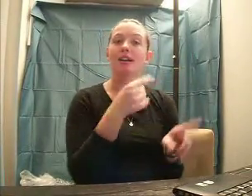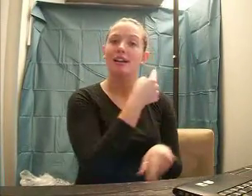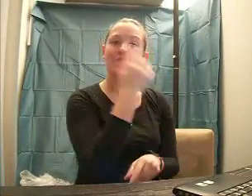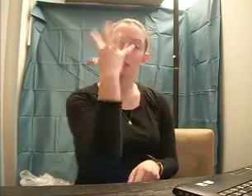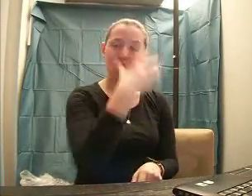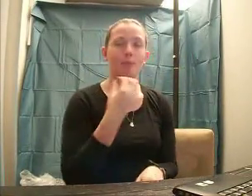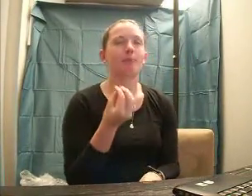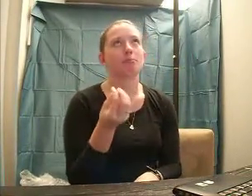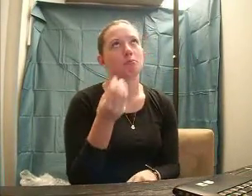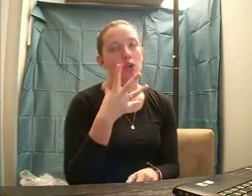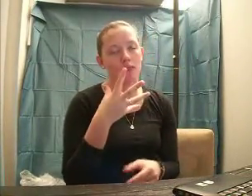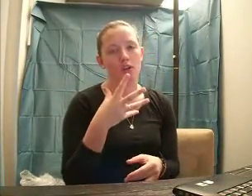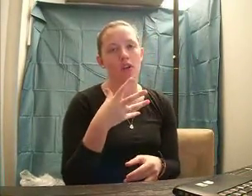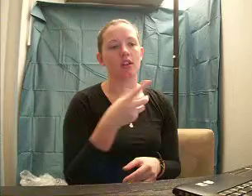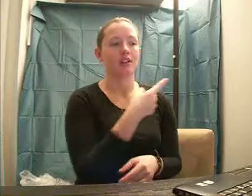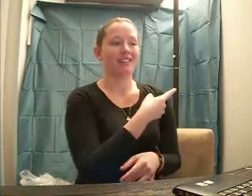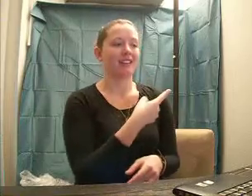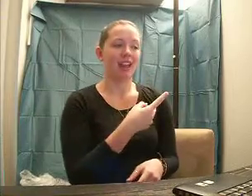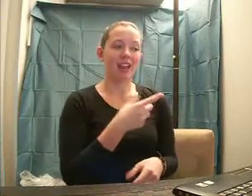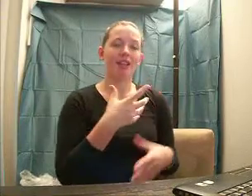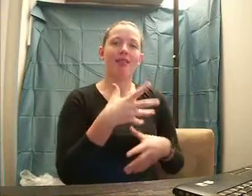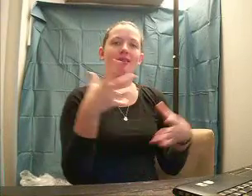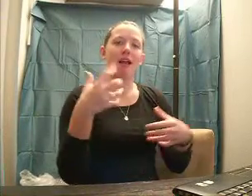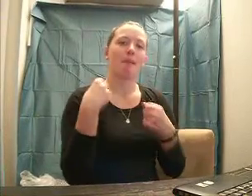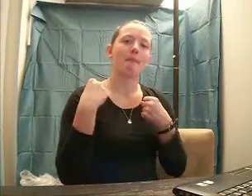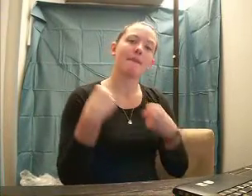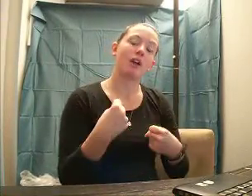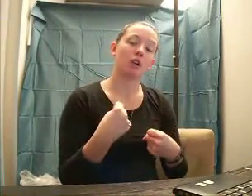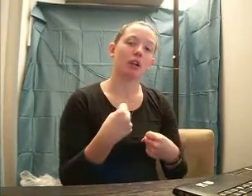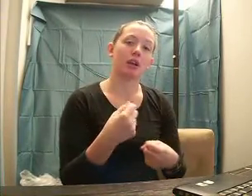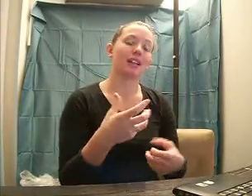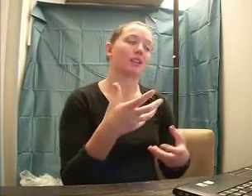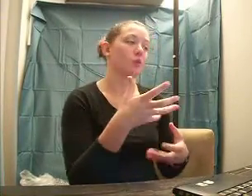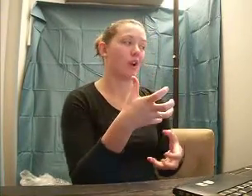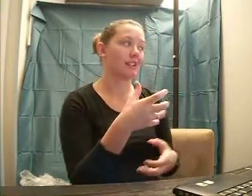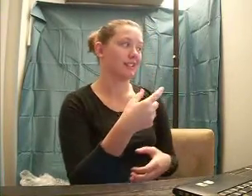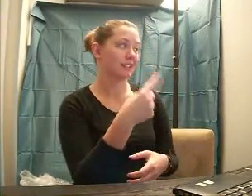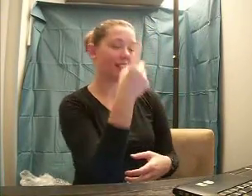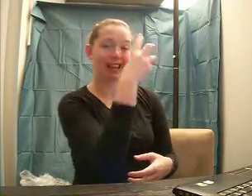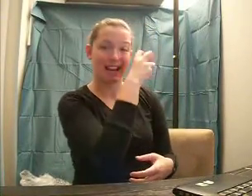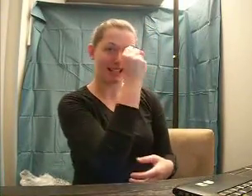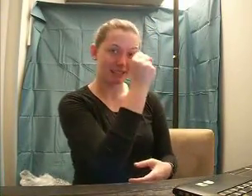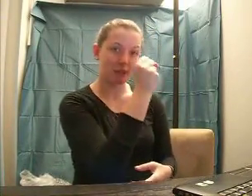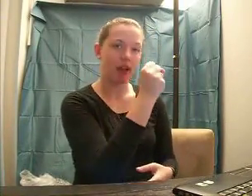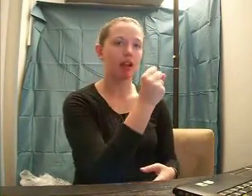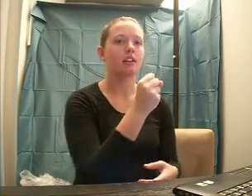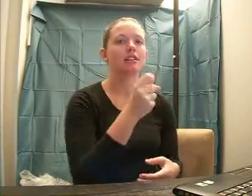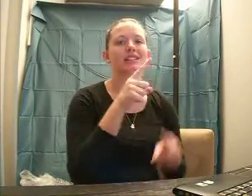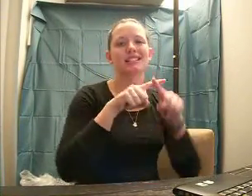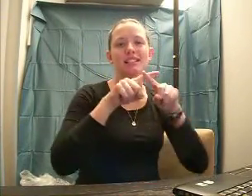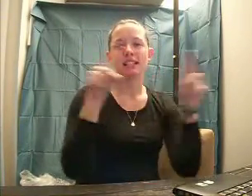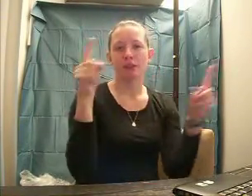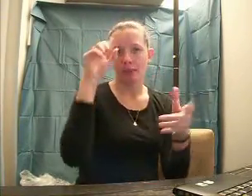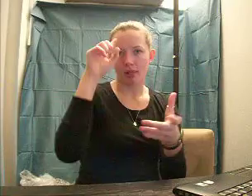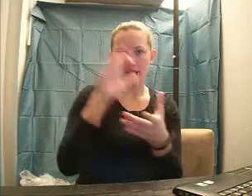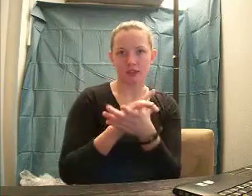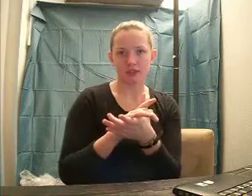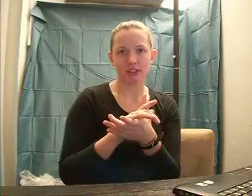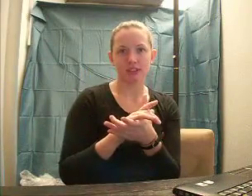real explanatory power. And what it really says that what we want to estimate is the probability of different beliefs given your sensory evidence. So let me give you an